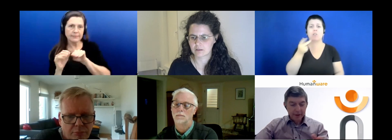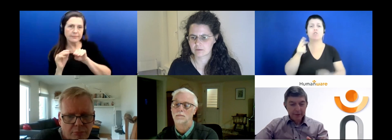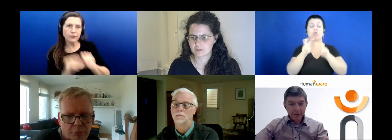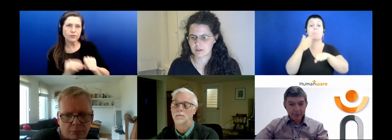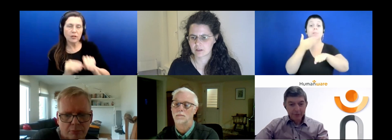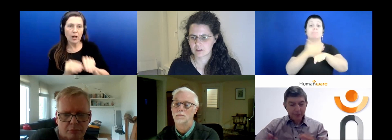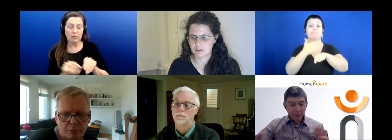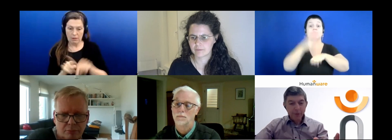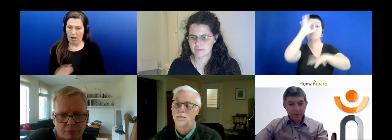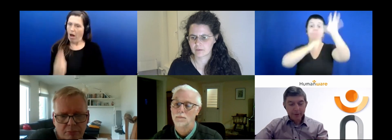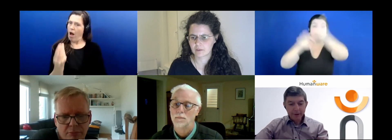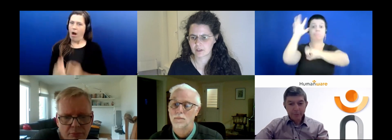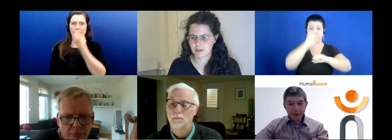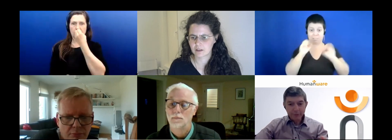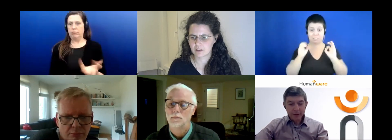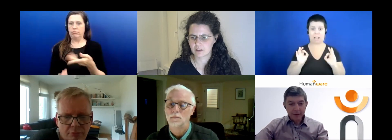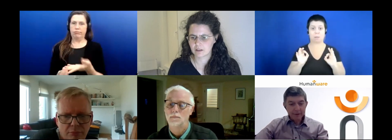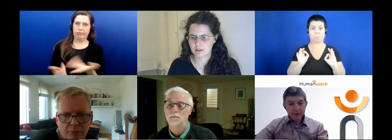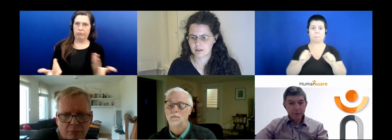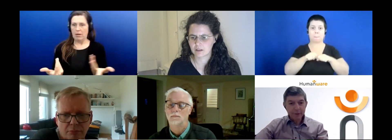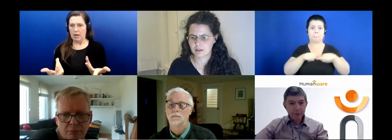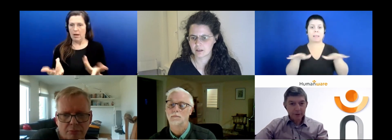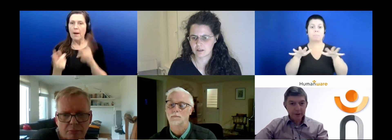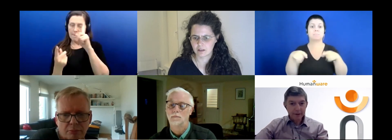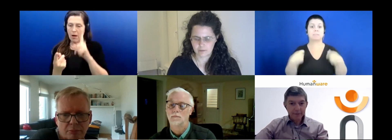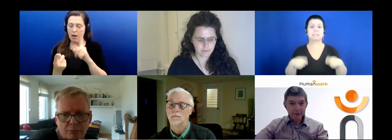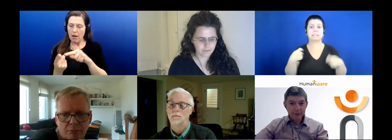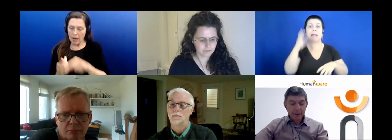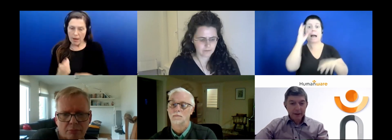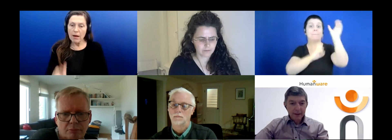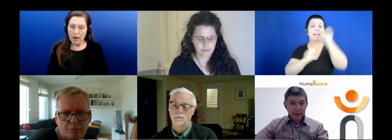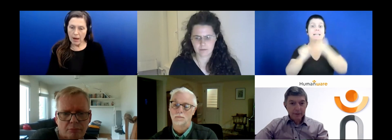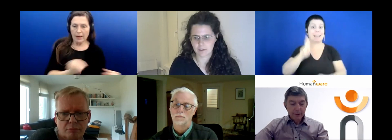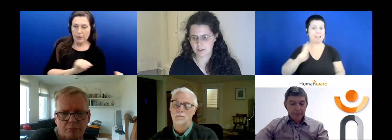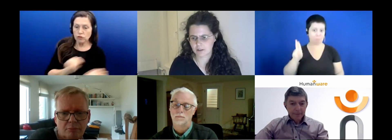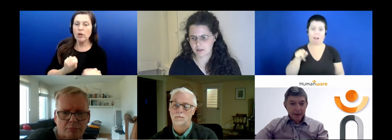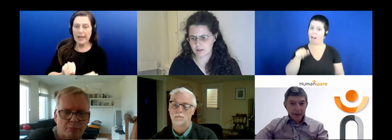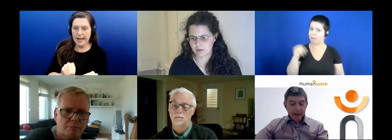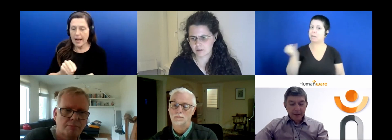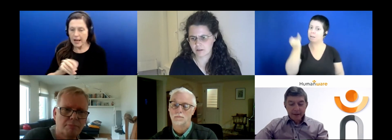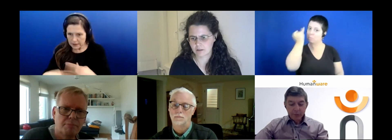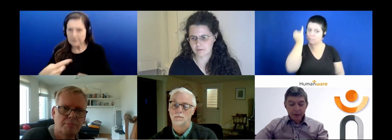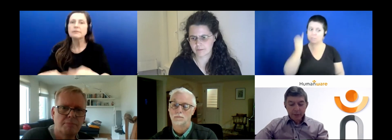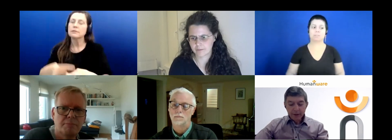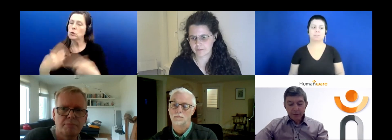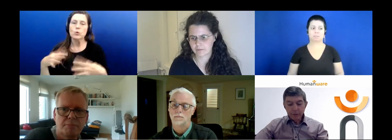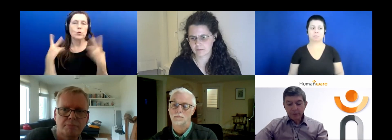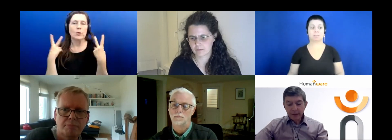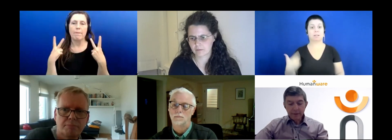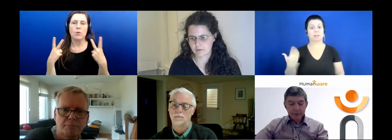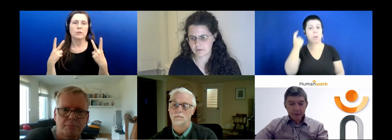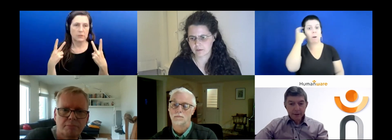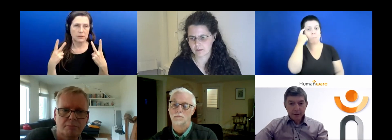but the global point of training is extremely important in this field. And I think when I look at